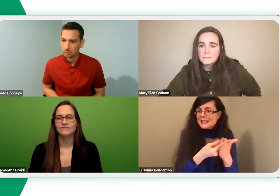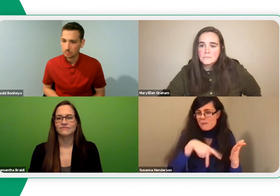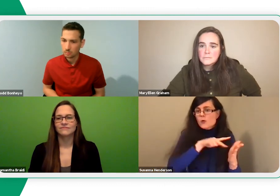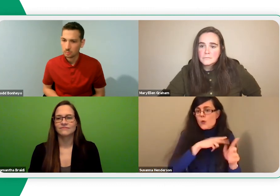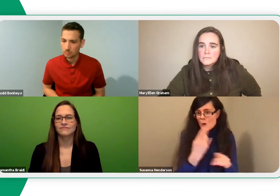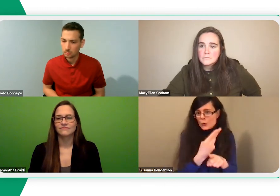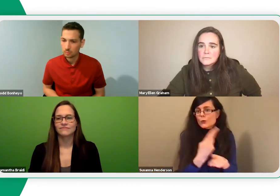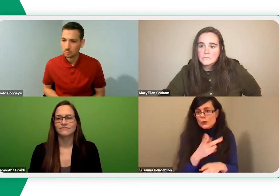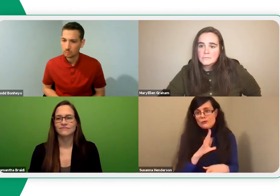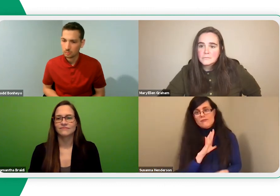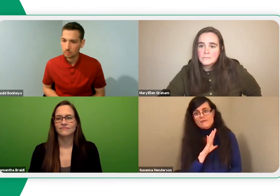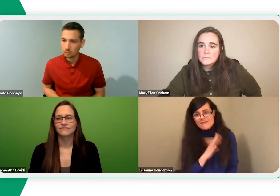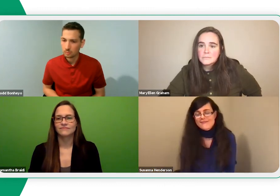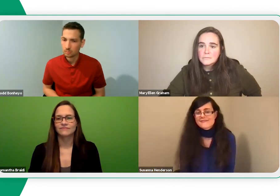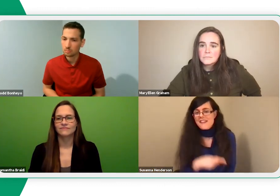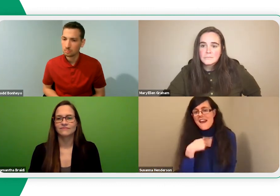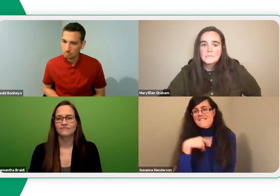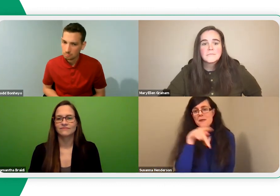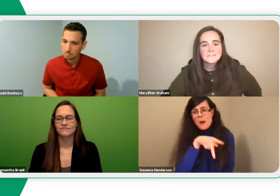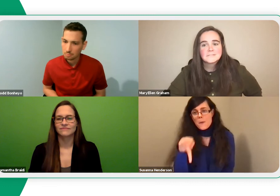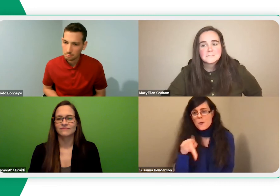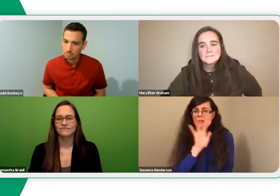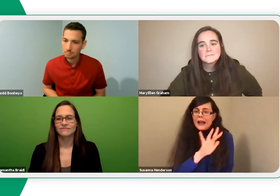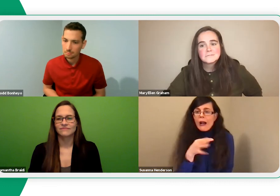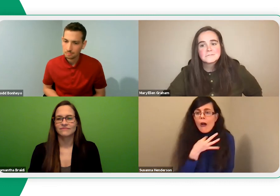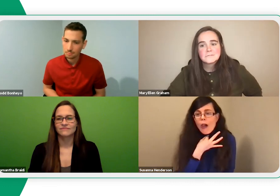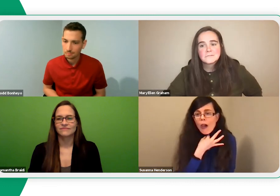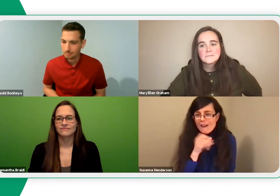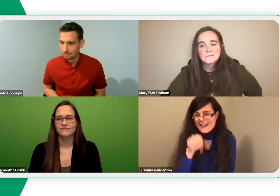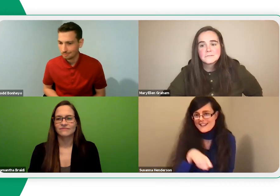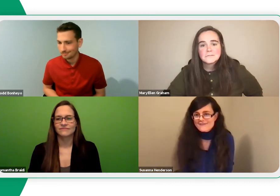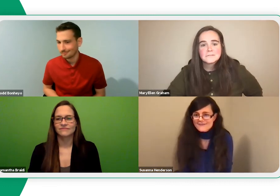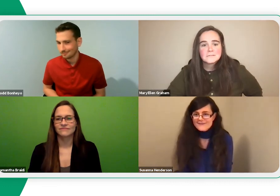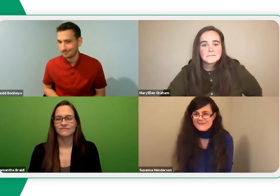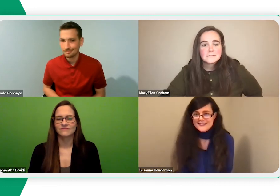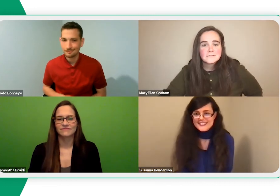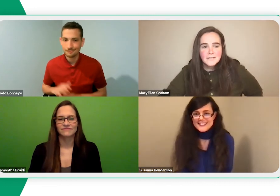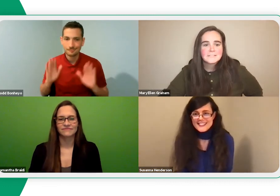that we utilize. And it's really wonderful.